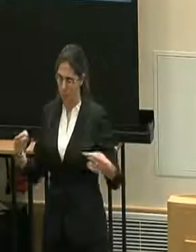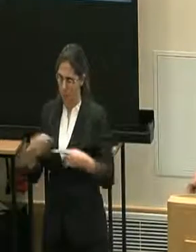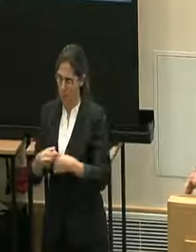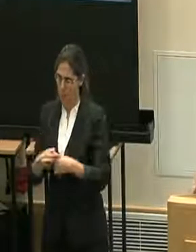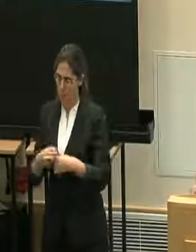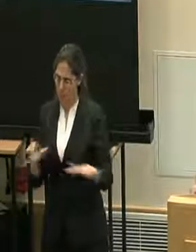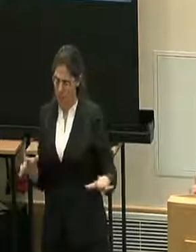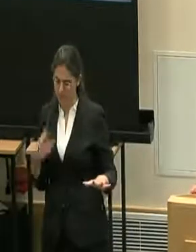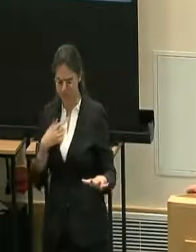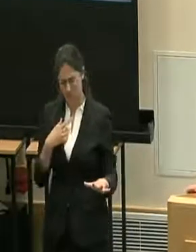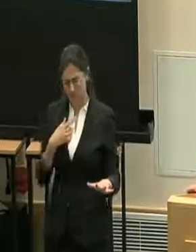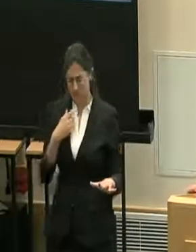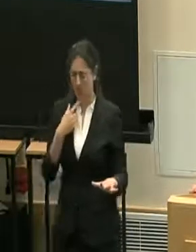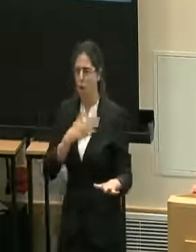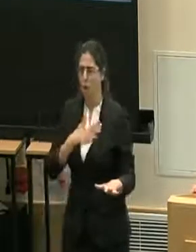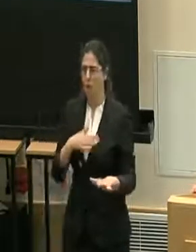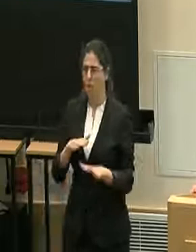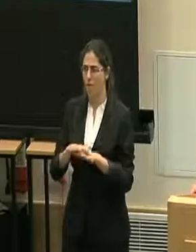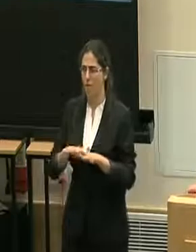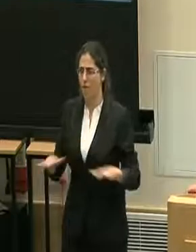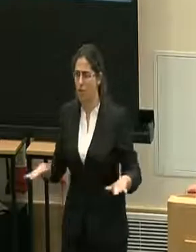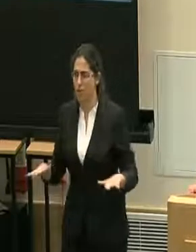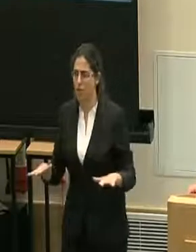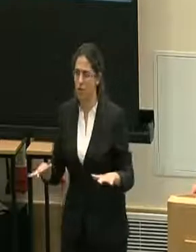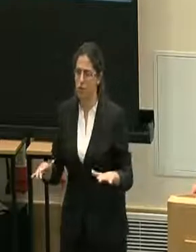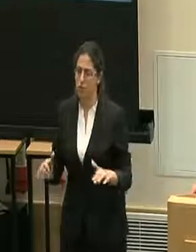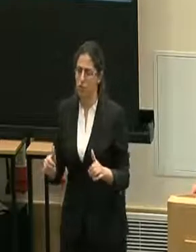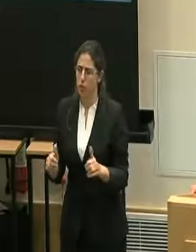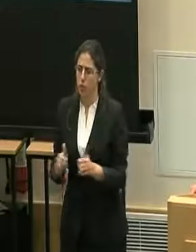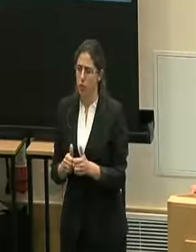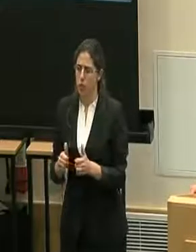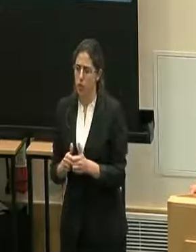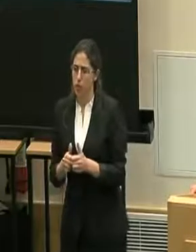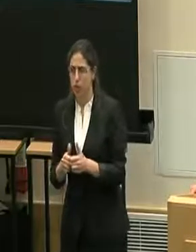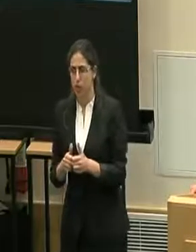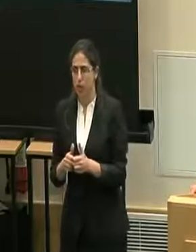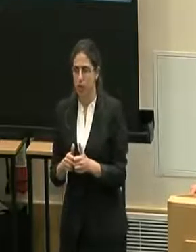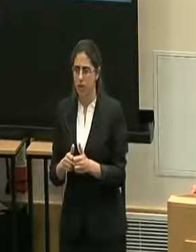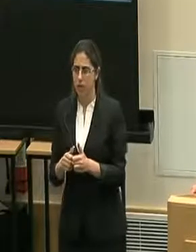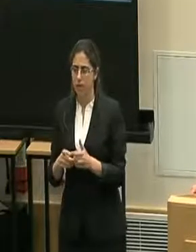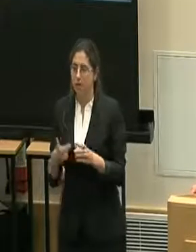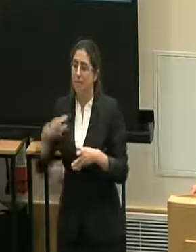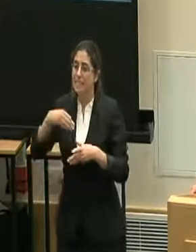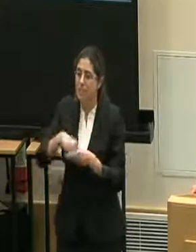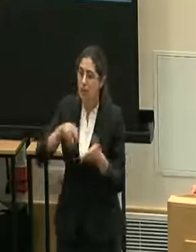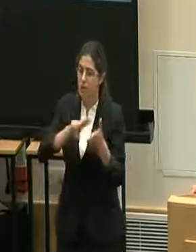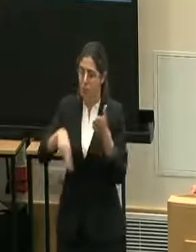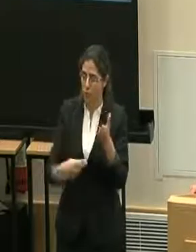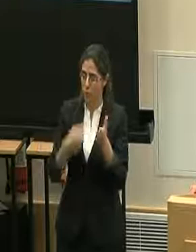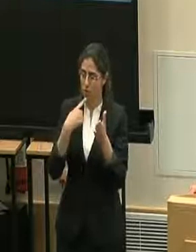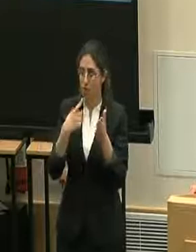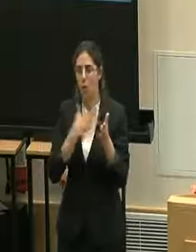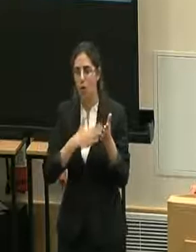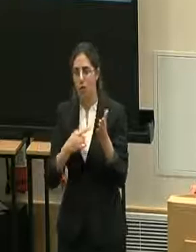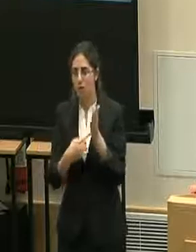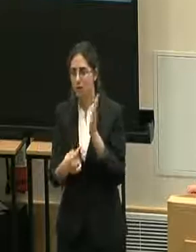here I want to end with something which is a part of the convention and underlying it, but